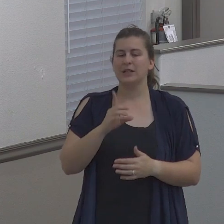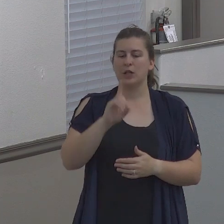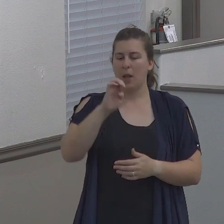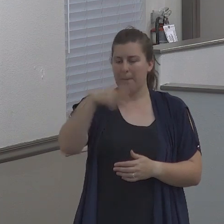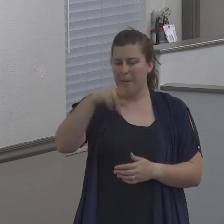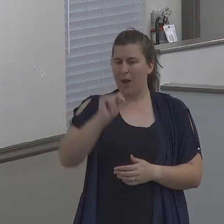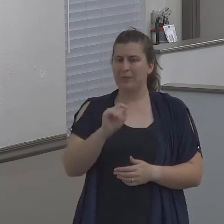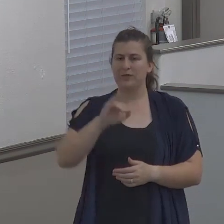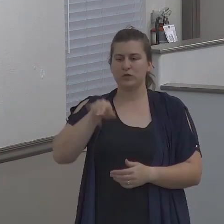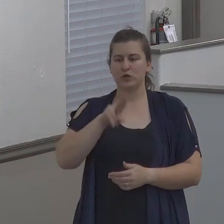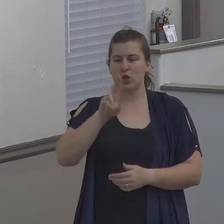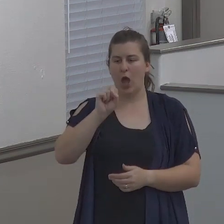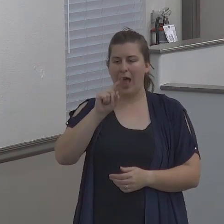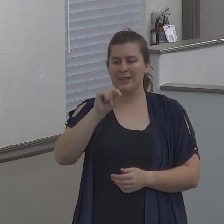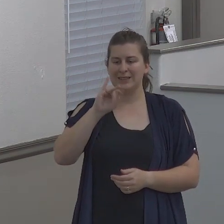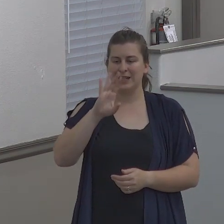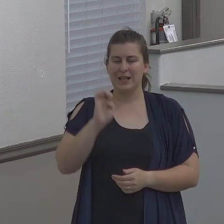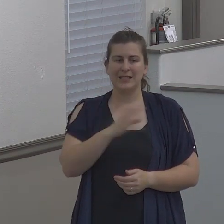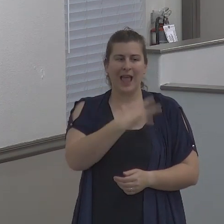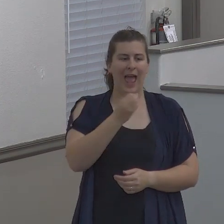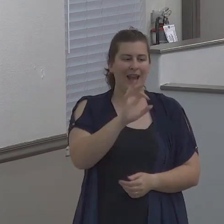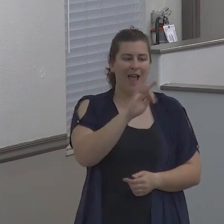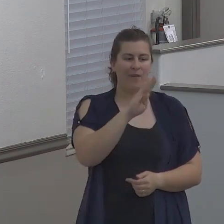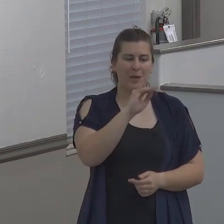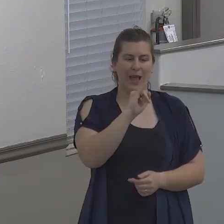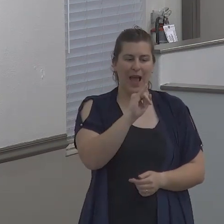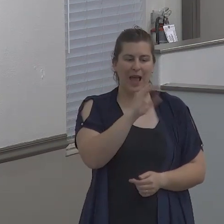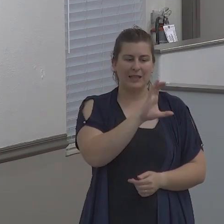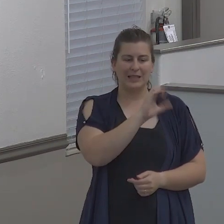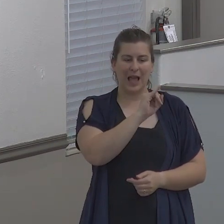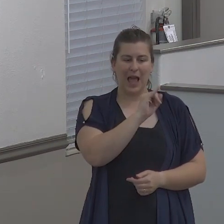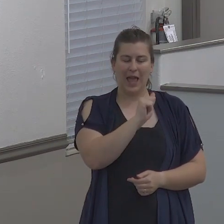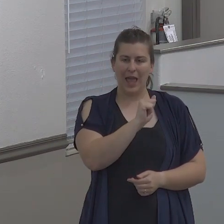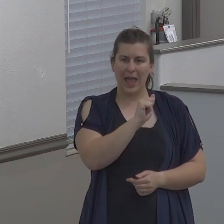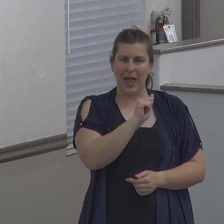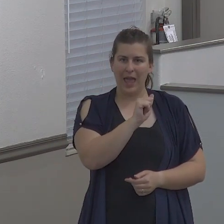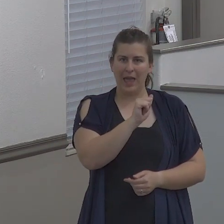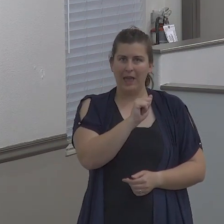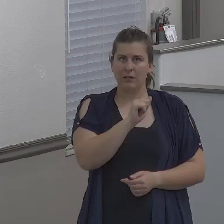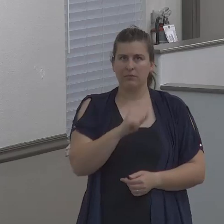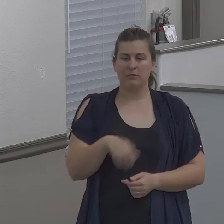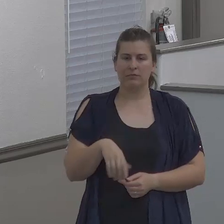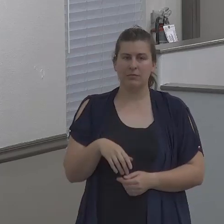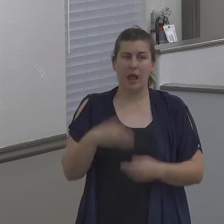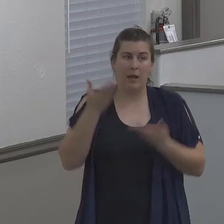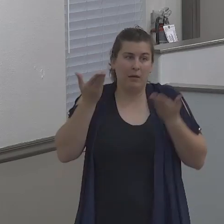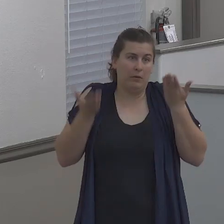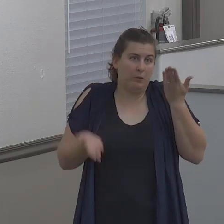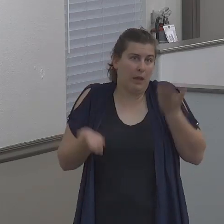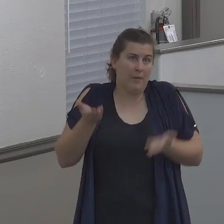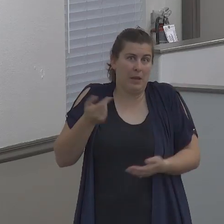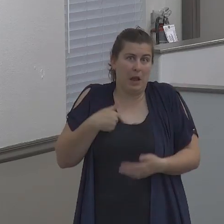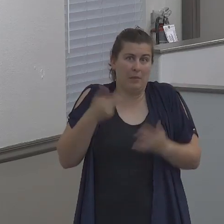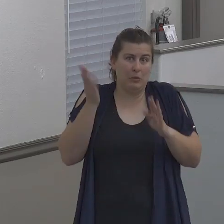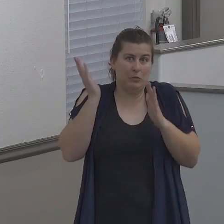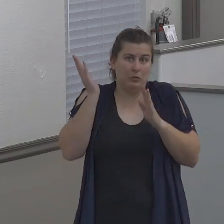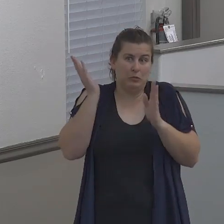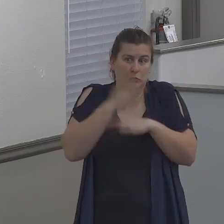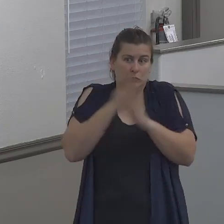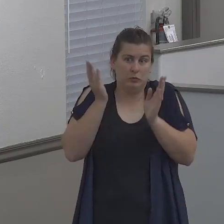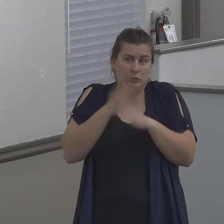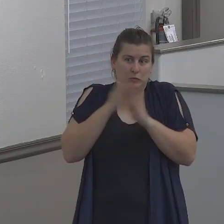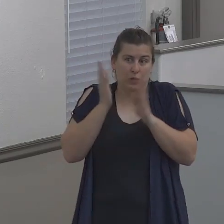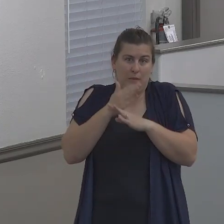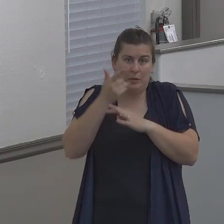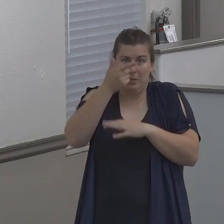like the White House, high places like the Department of Justice, high places like the FBI, the CIA. Maybe